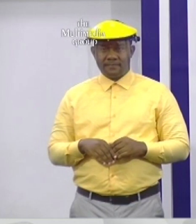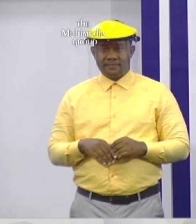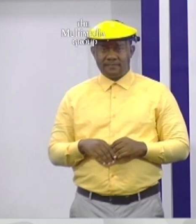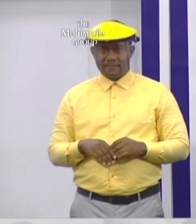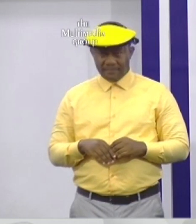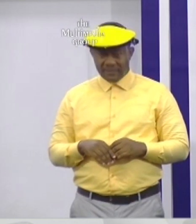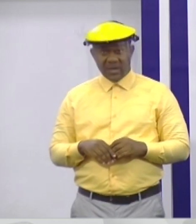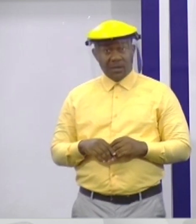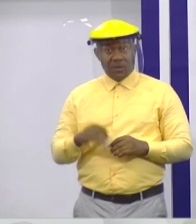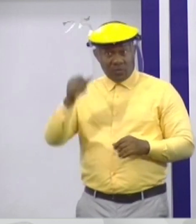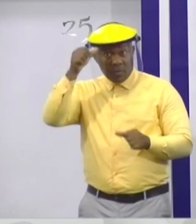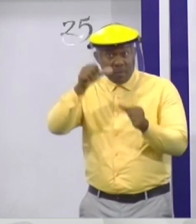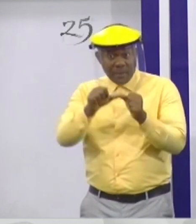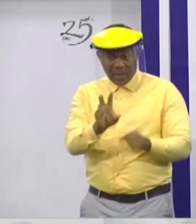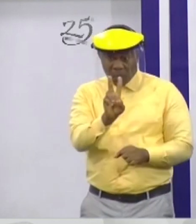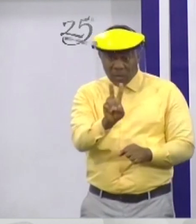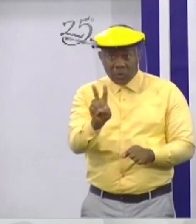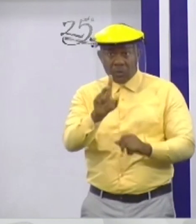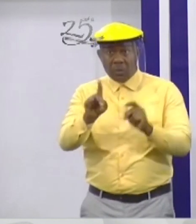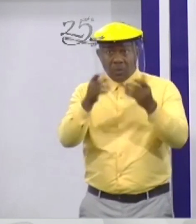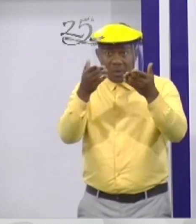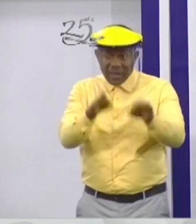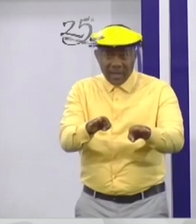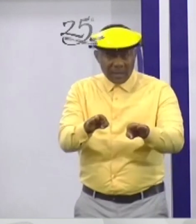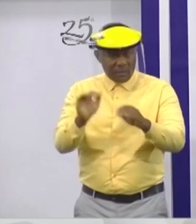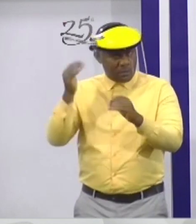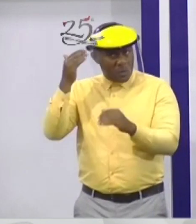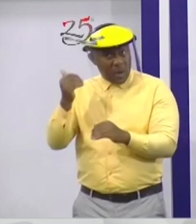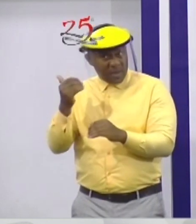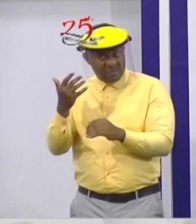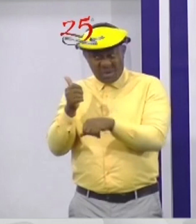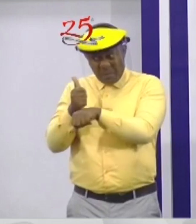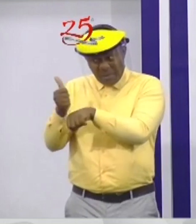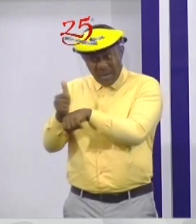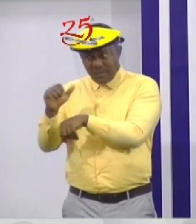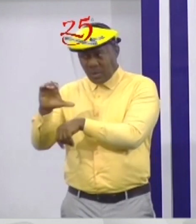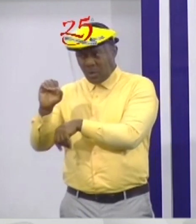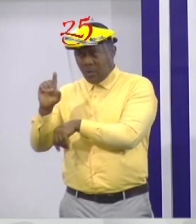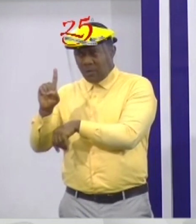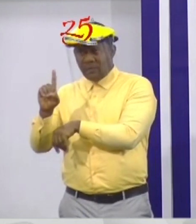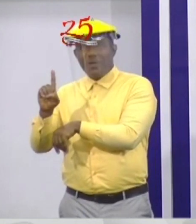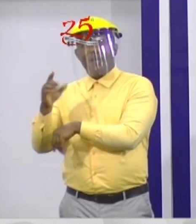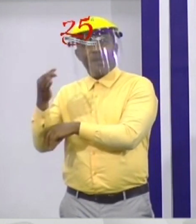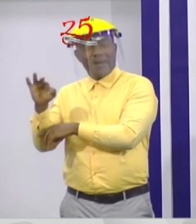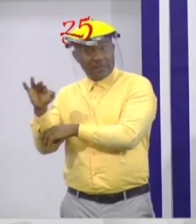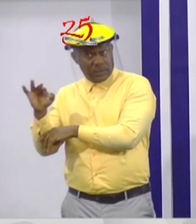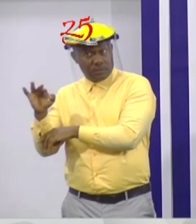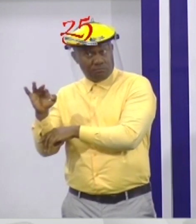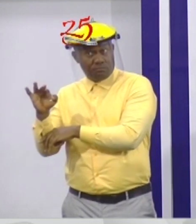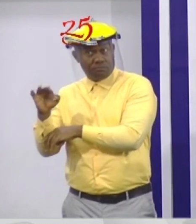We have 22 deaths associated with COVID-19 disease. And